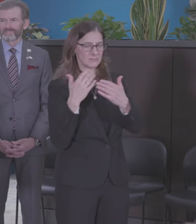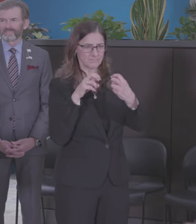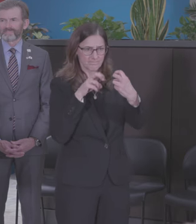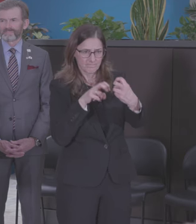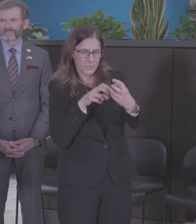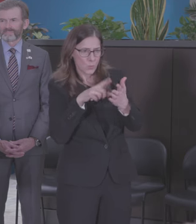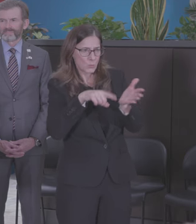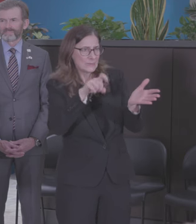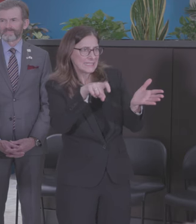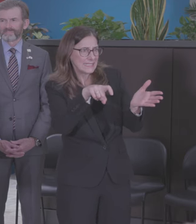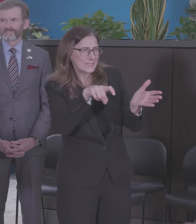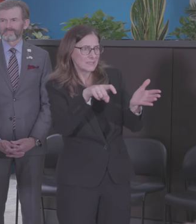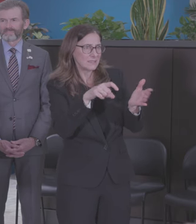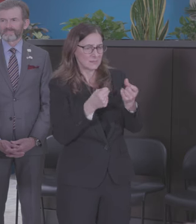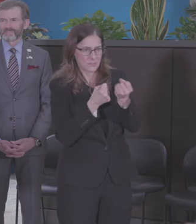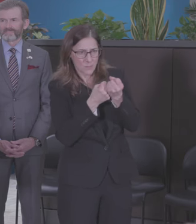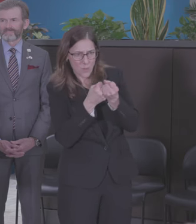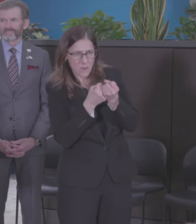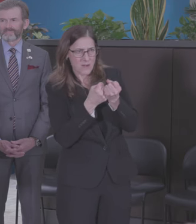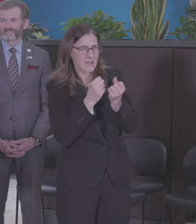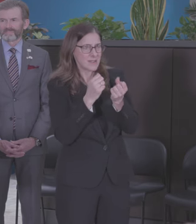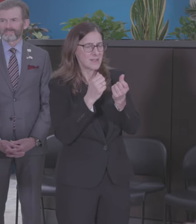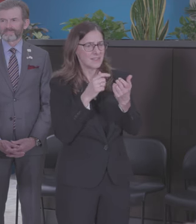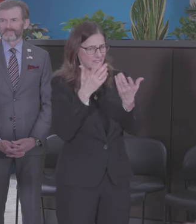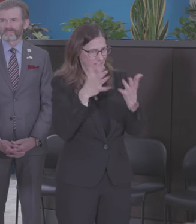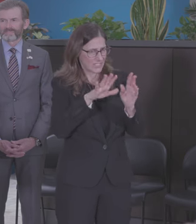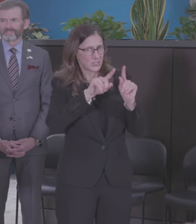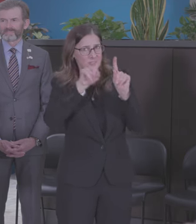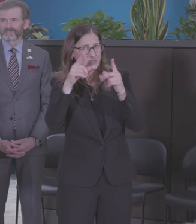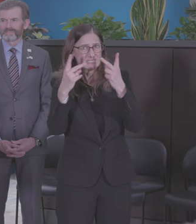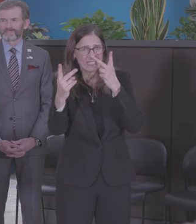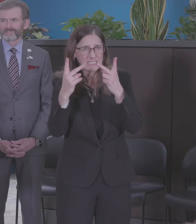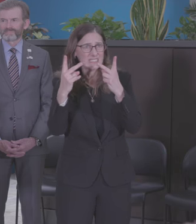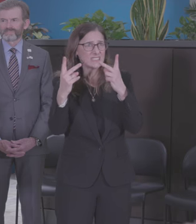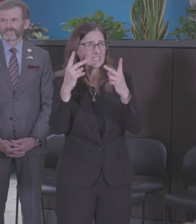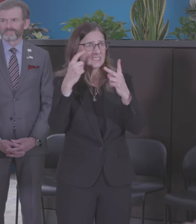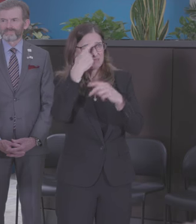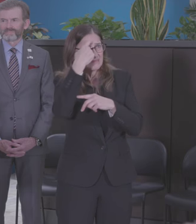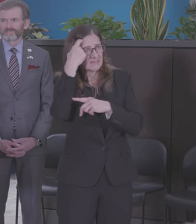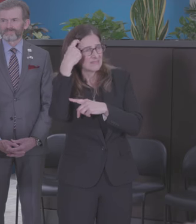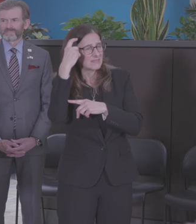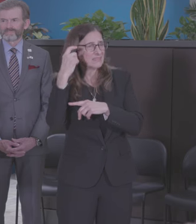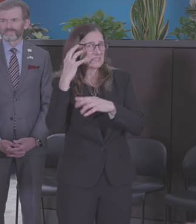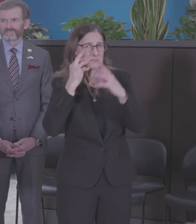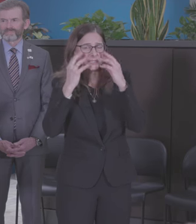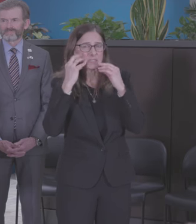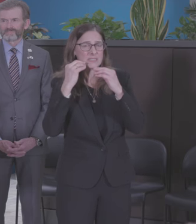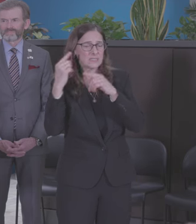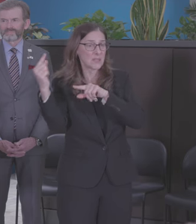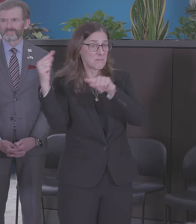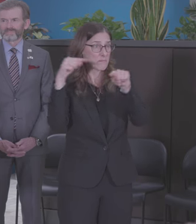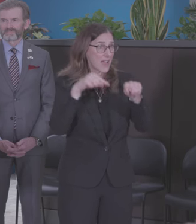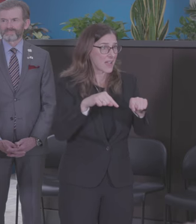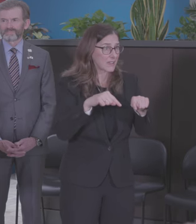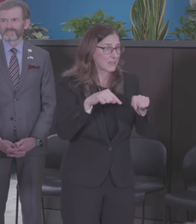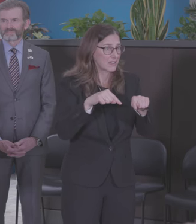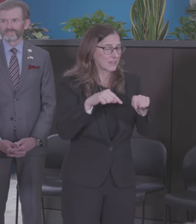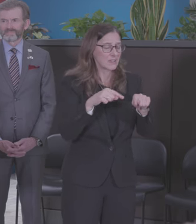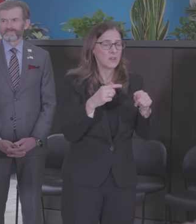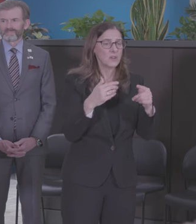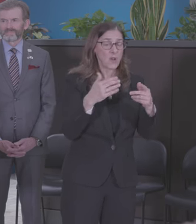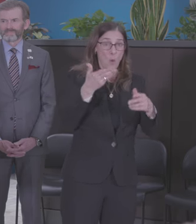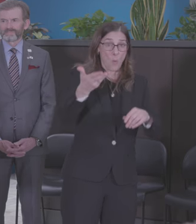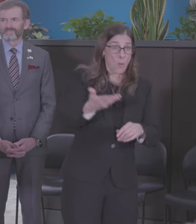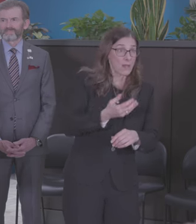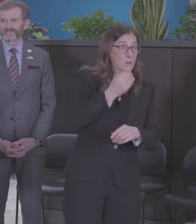moment. They come back caring a lot. And it's so important then that when we say, "Welcome home, soldier," they